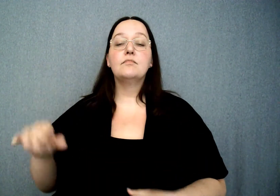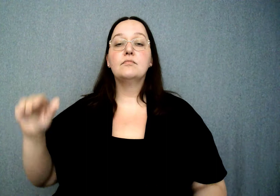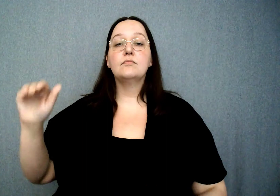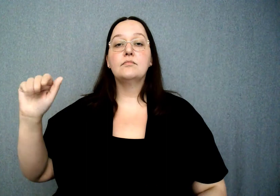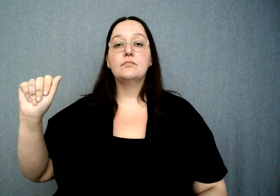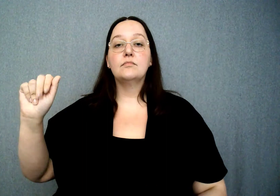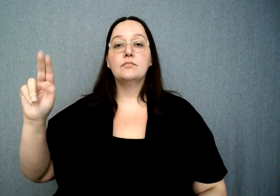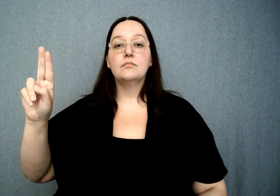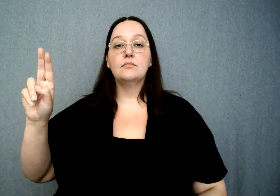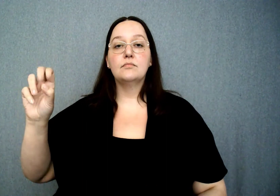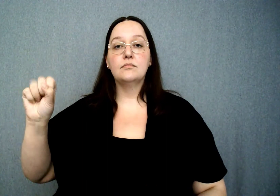38,